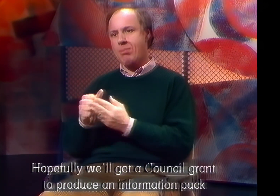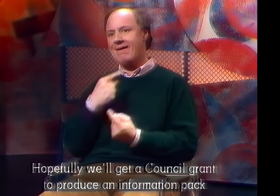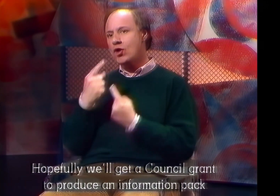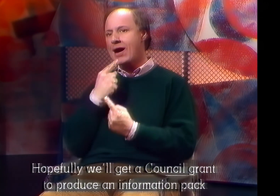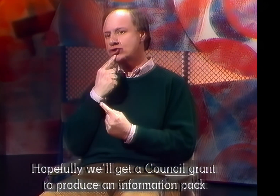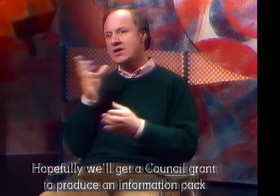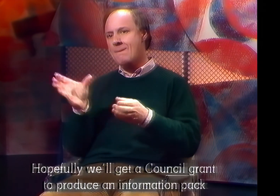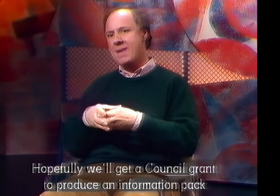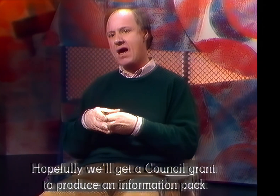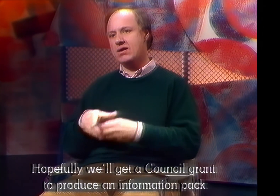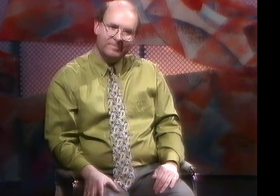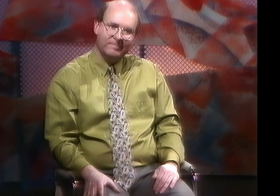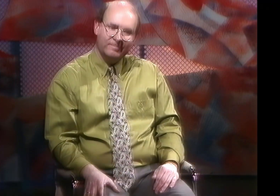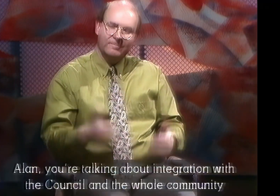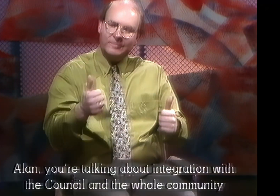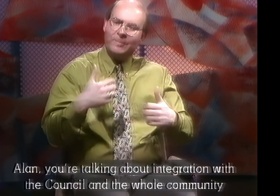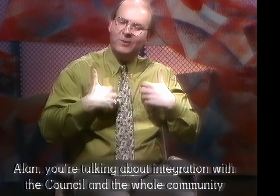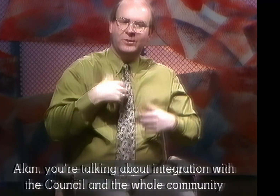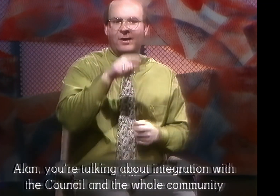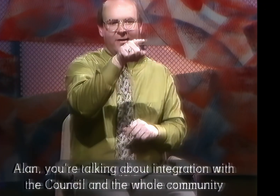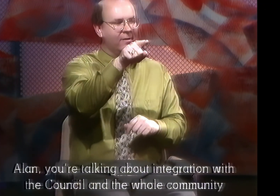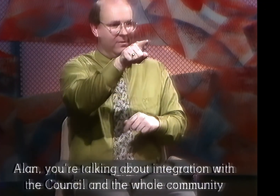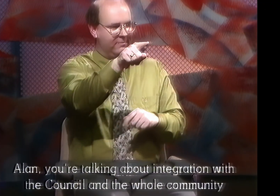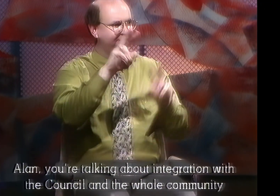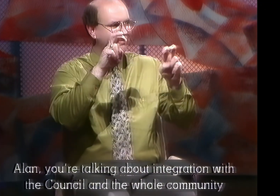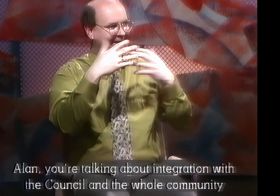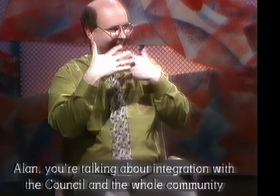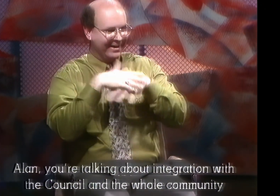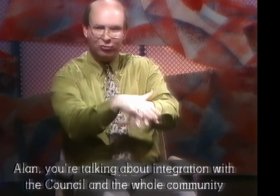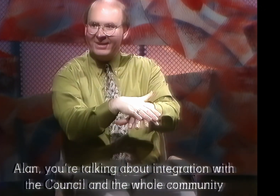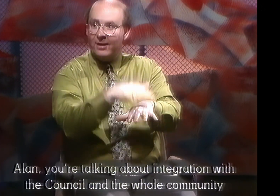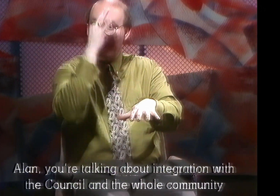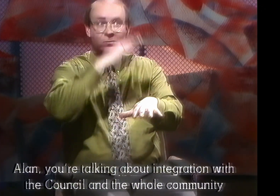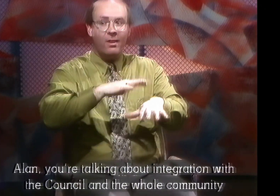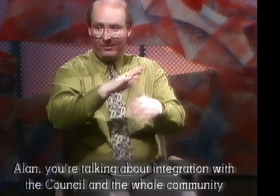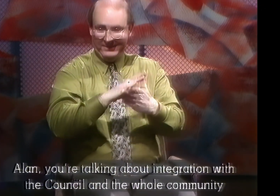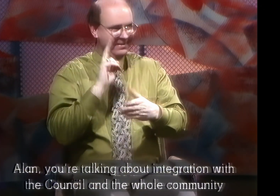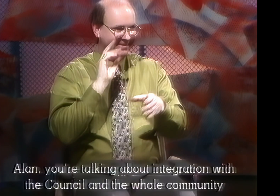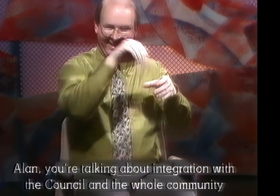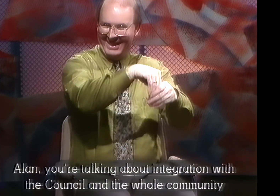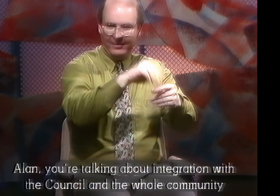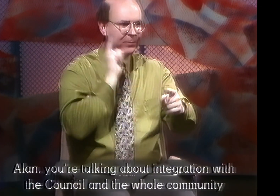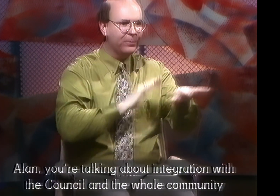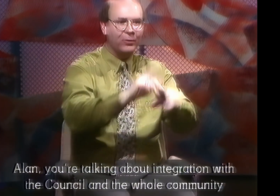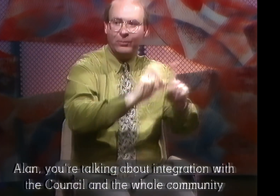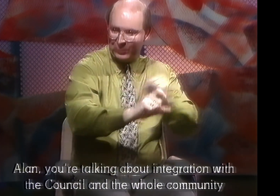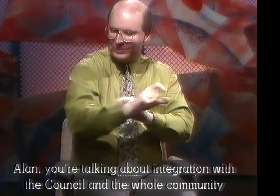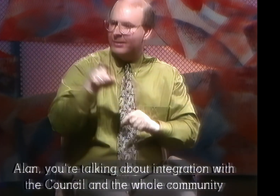a proper information pack. It's interesting, Alan. You're talking about integration with the council, and that's with the whole